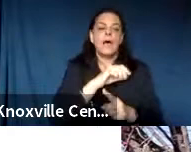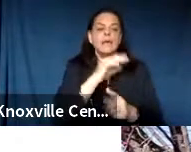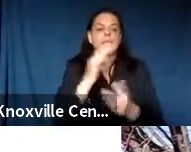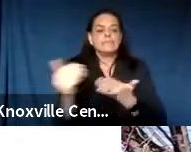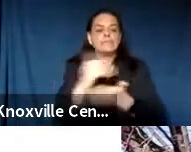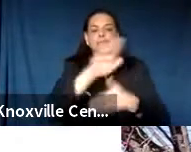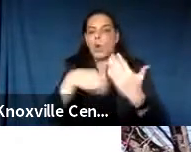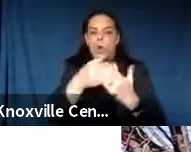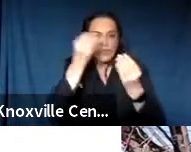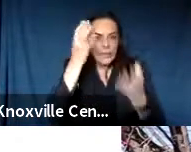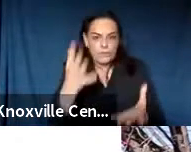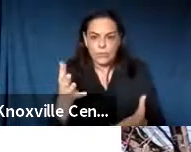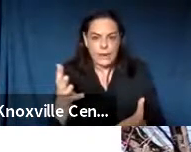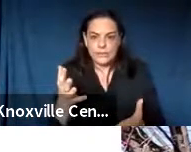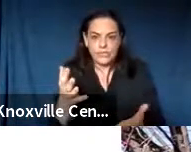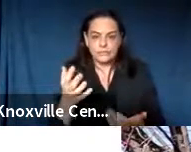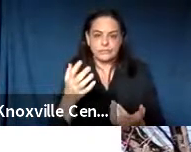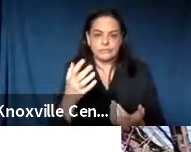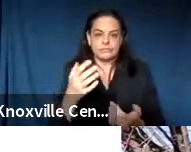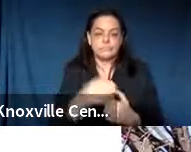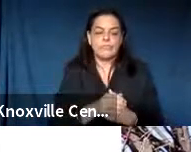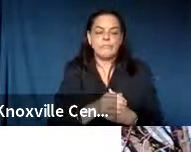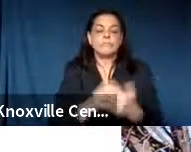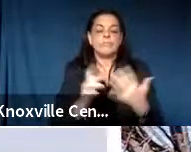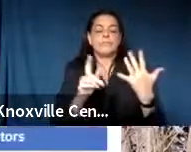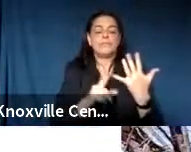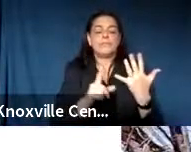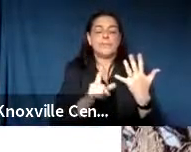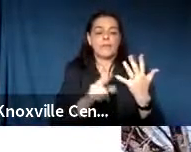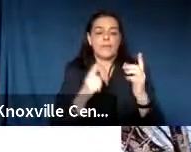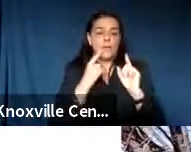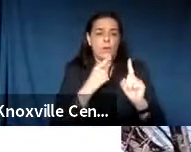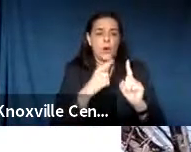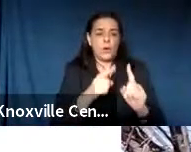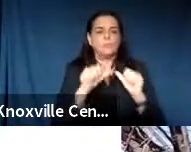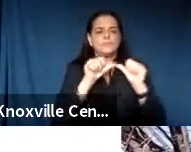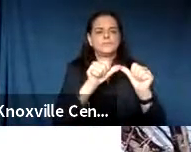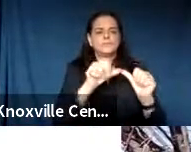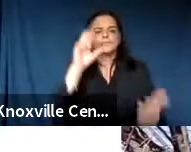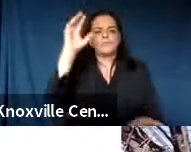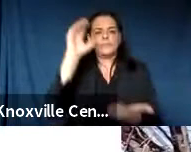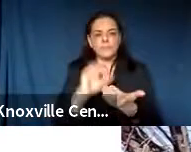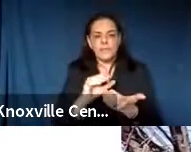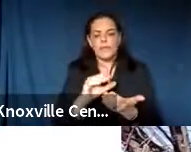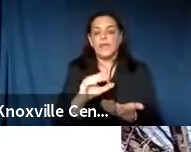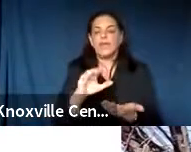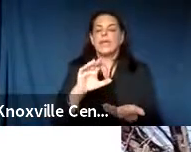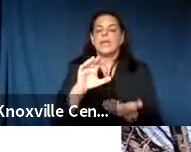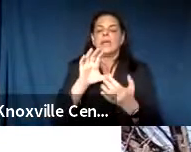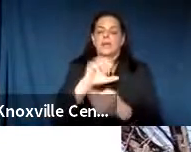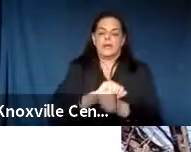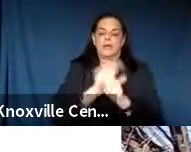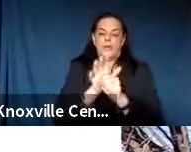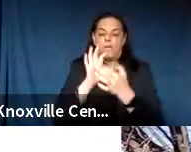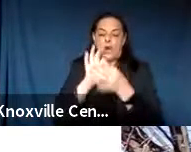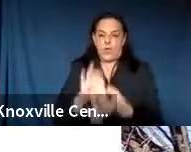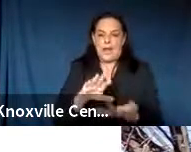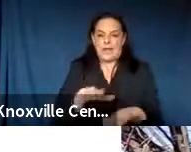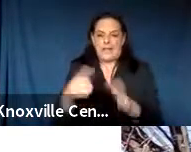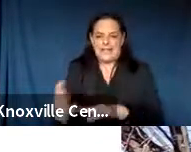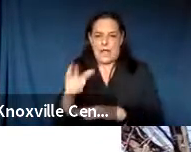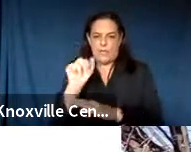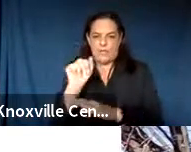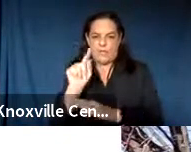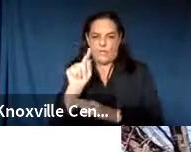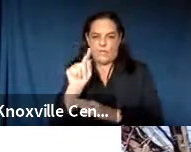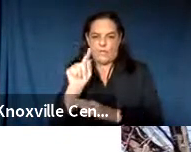into consideration. And our fifth benchmark, sustained or decreased COVID-19 related death rate for identified